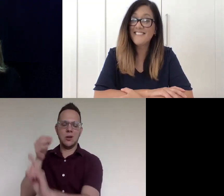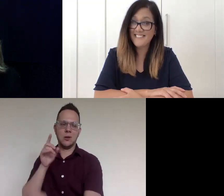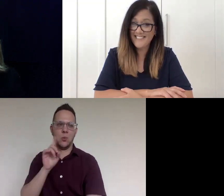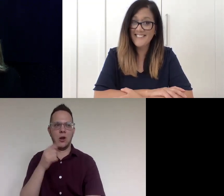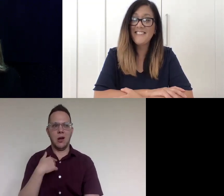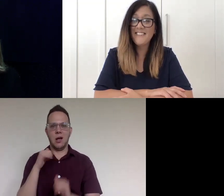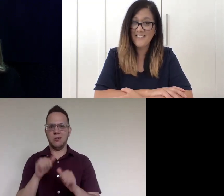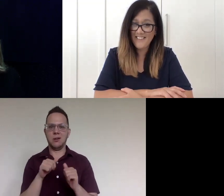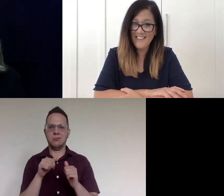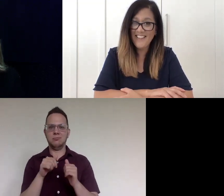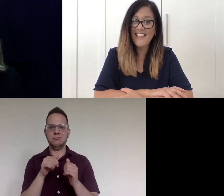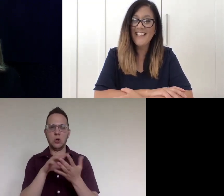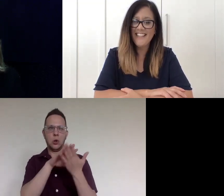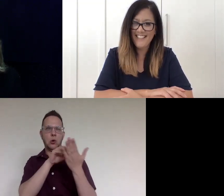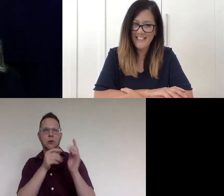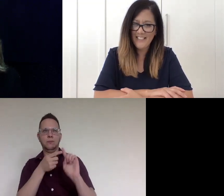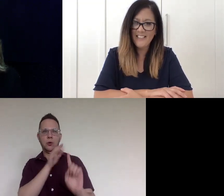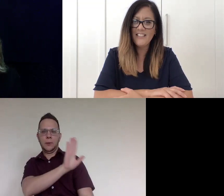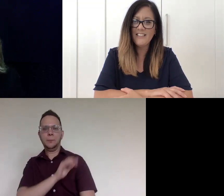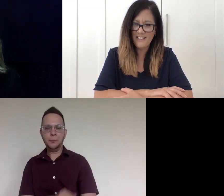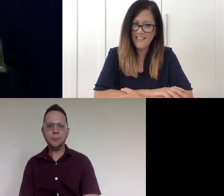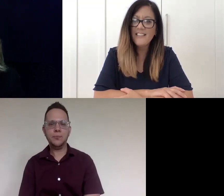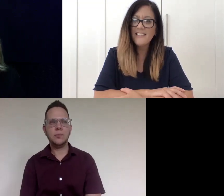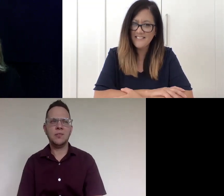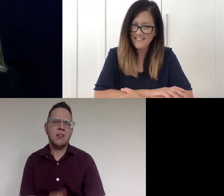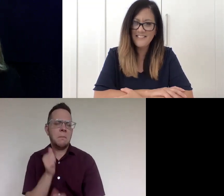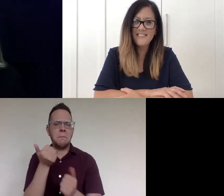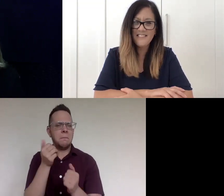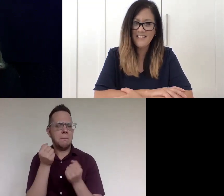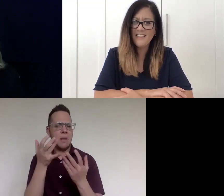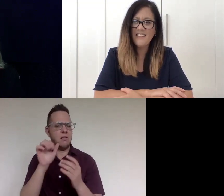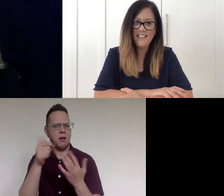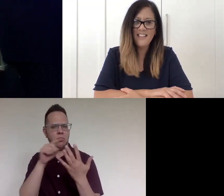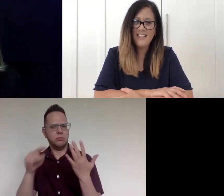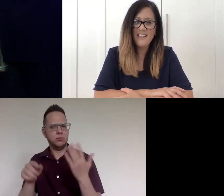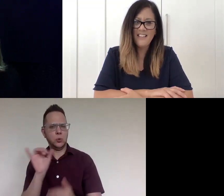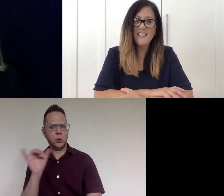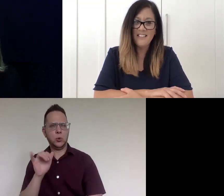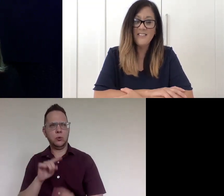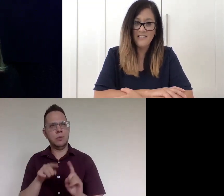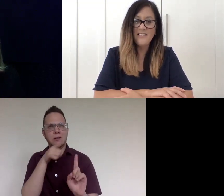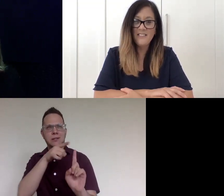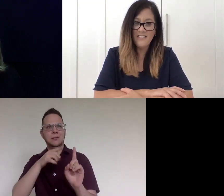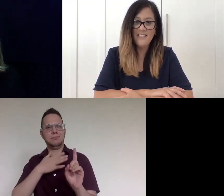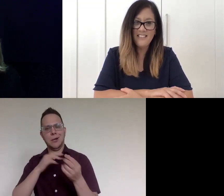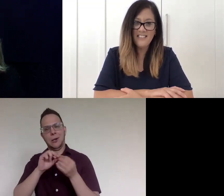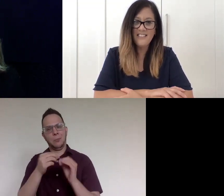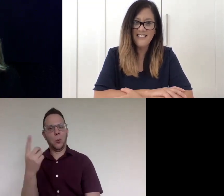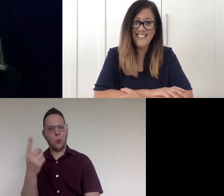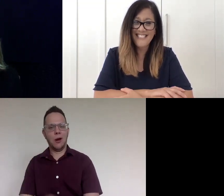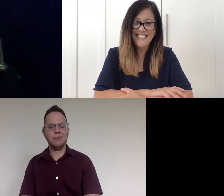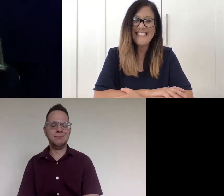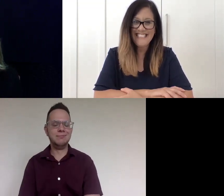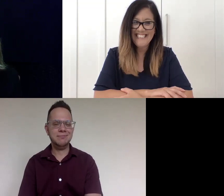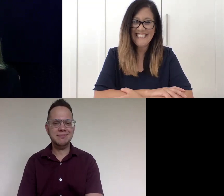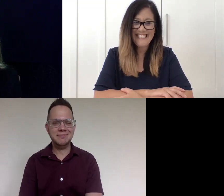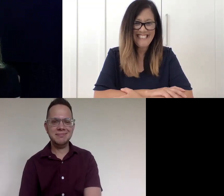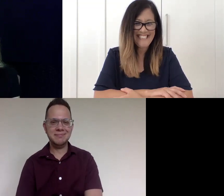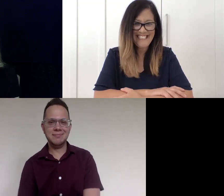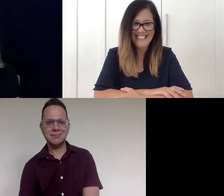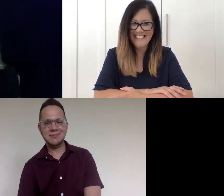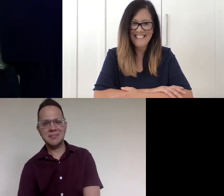So I look forward to continuing to watch where he goes and where I can learn. I can learn so much from him. There are others